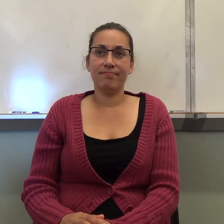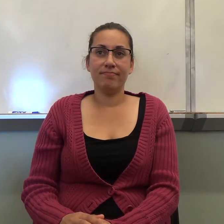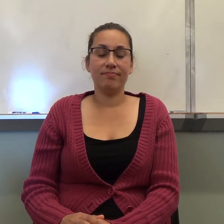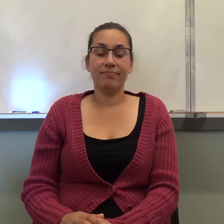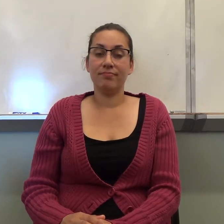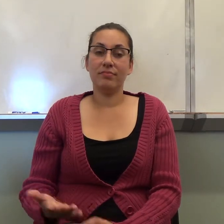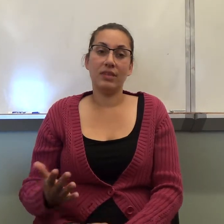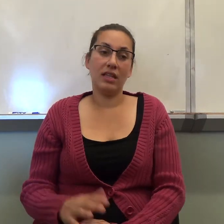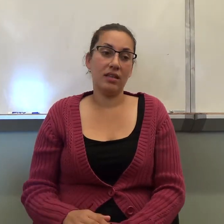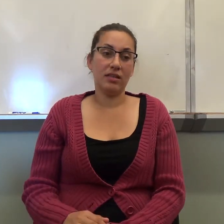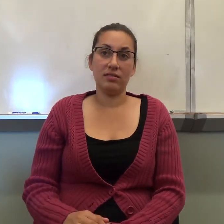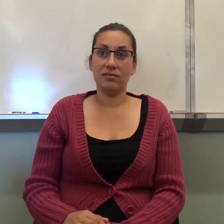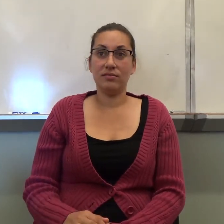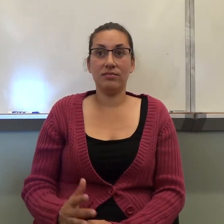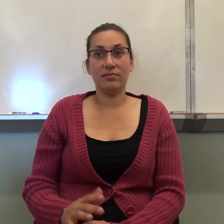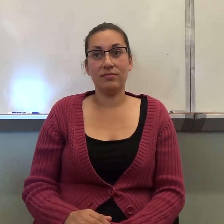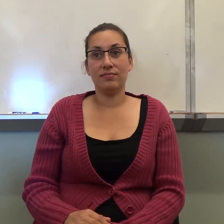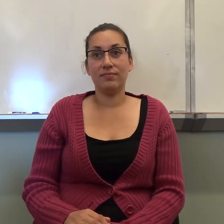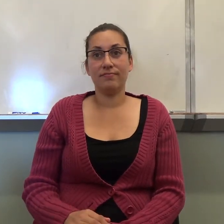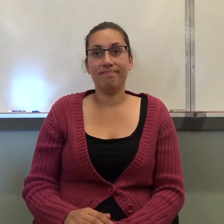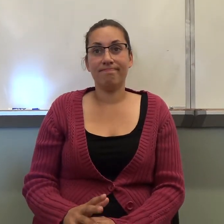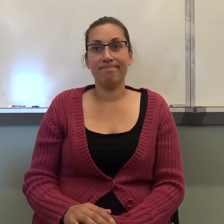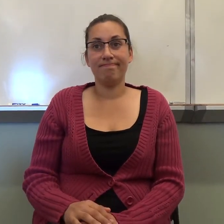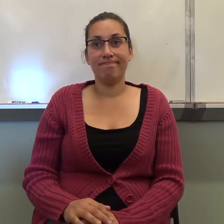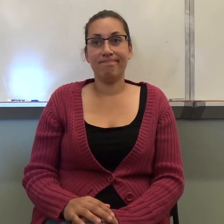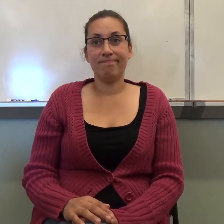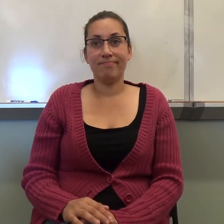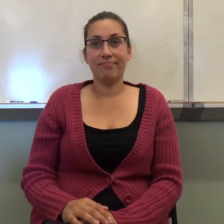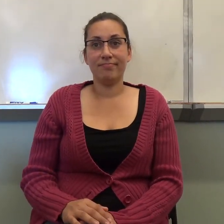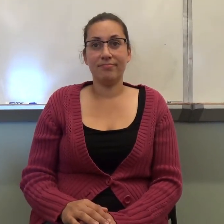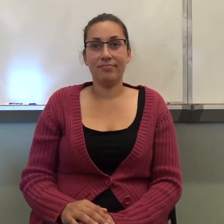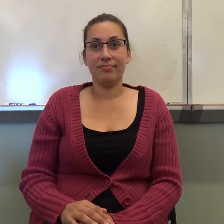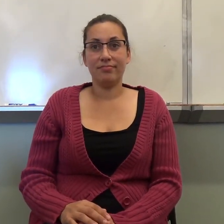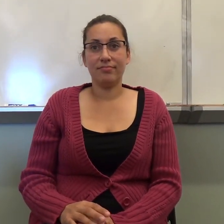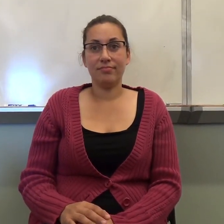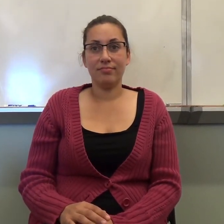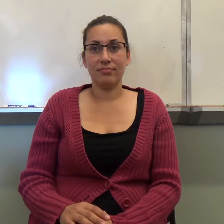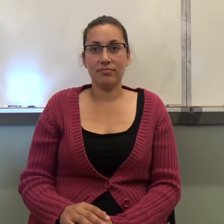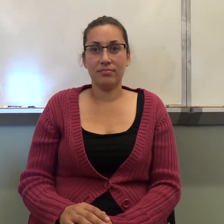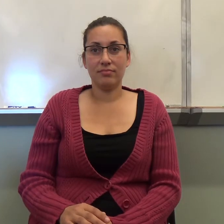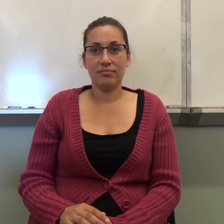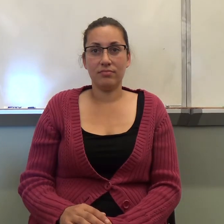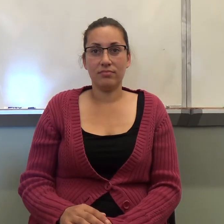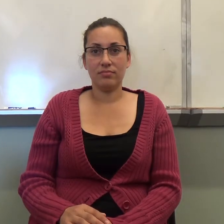ones. These are both A's. Here you got 0.2, and then added to that is a 1.4.